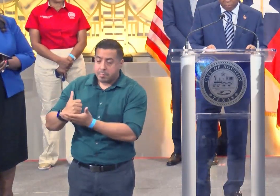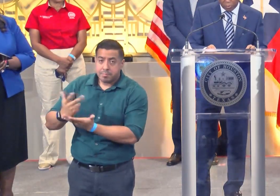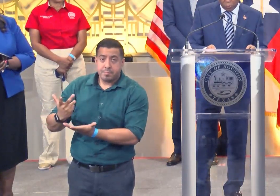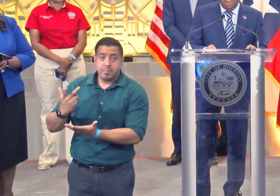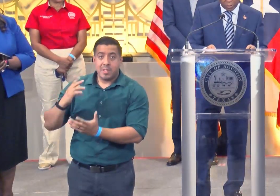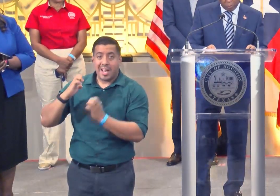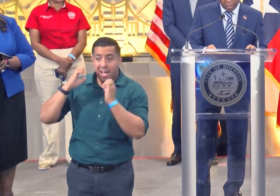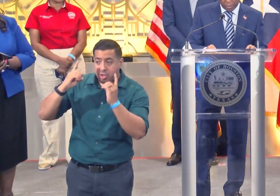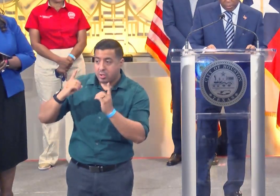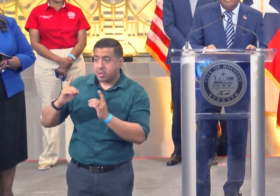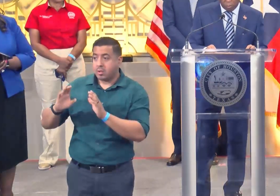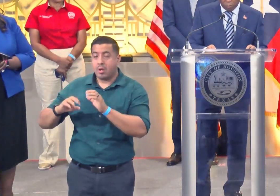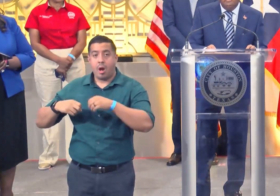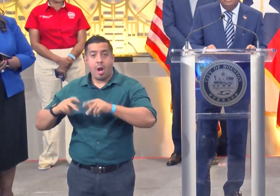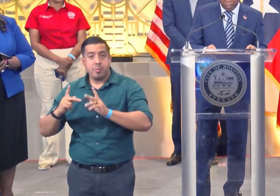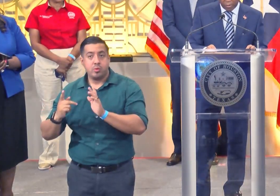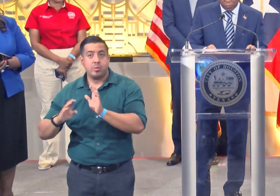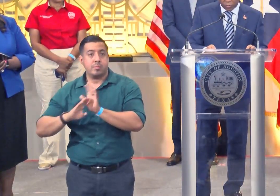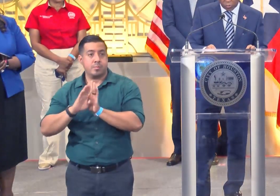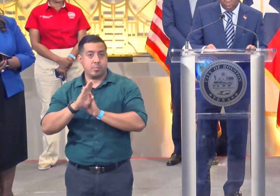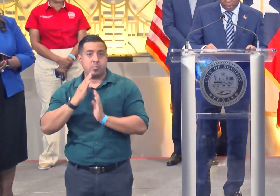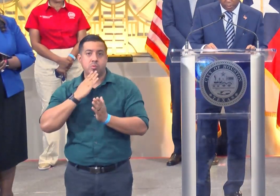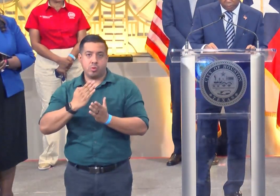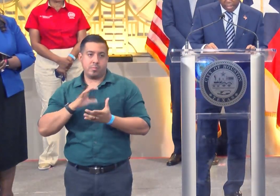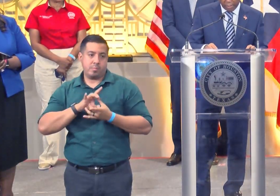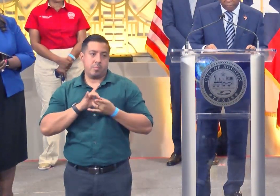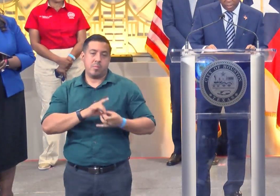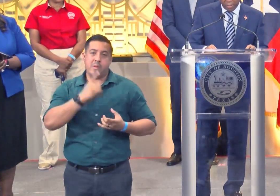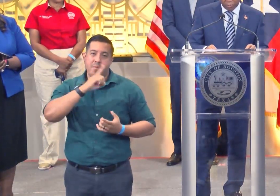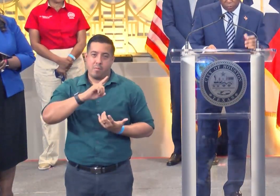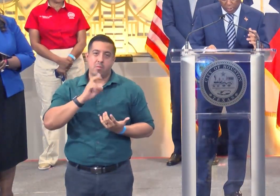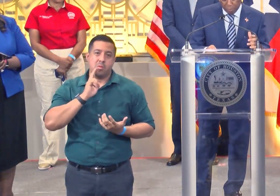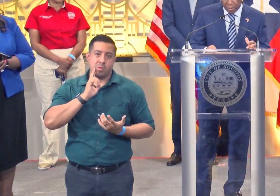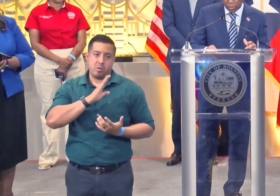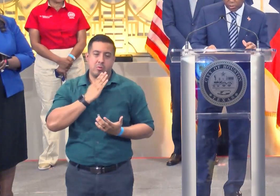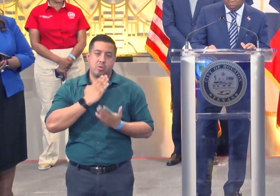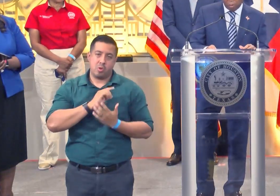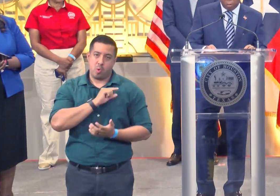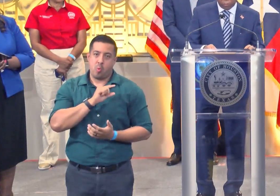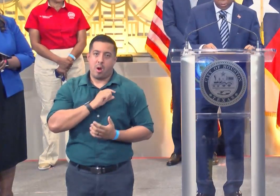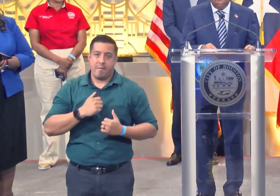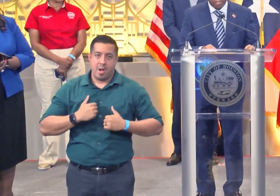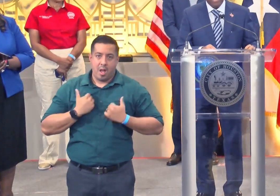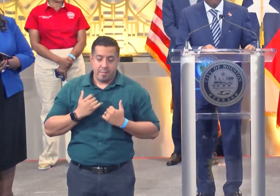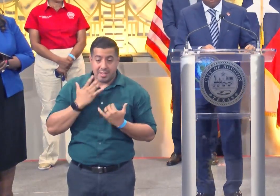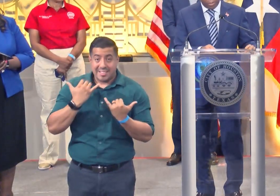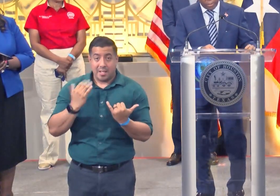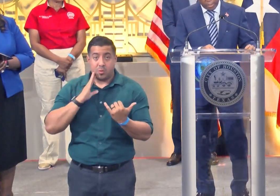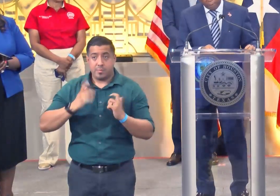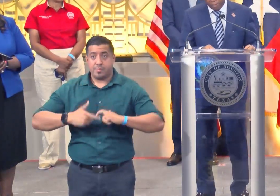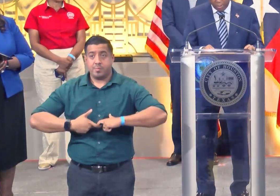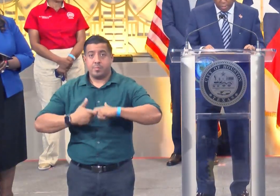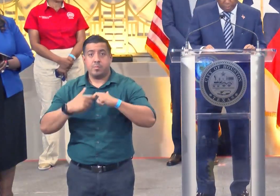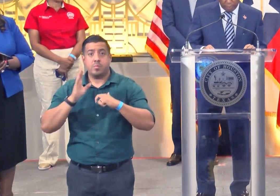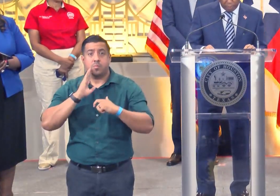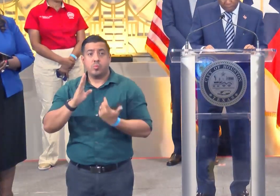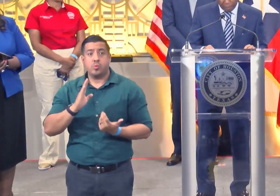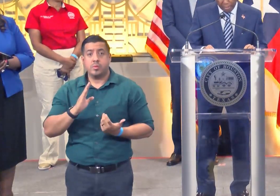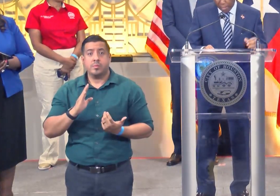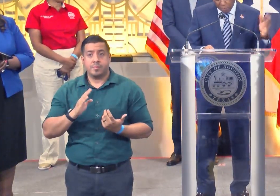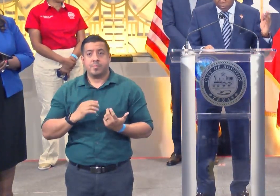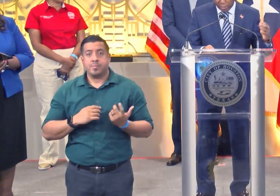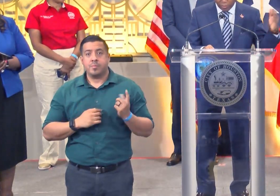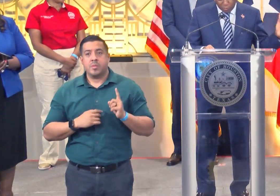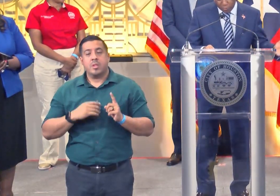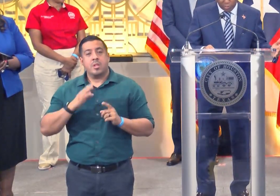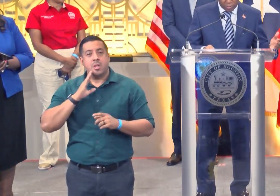Educational opportunities play a key role in Houston's quality of life. So let me just pause and bring up,